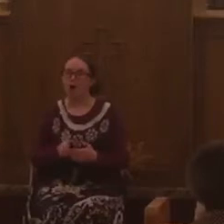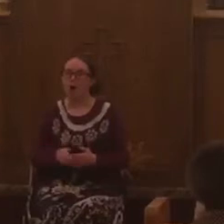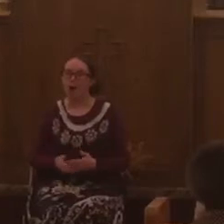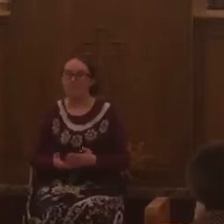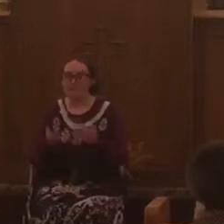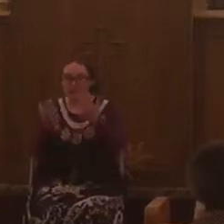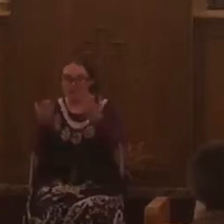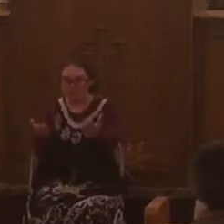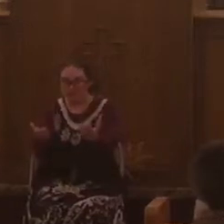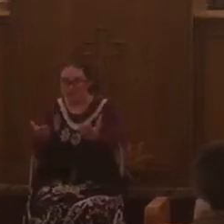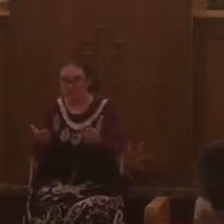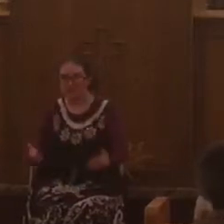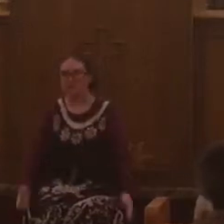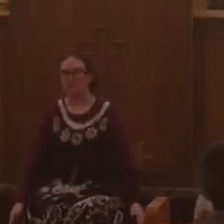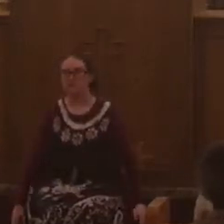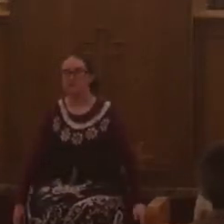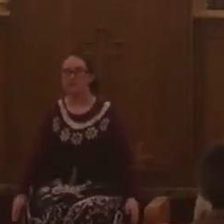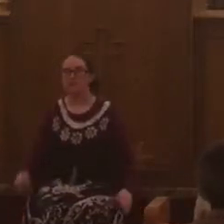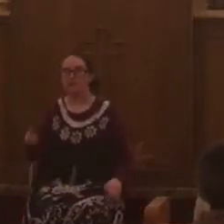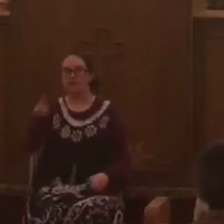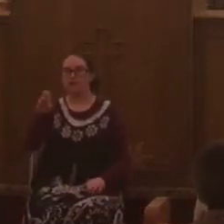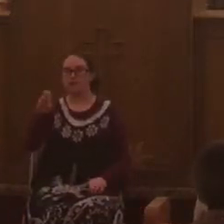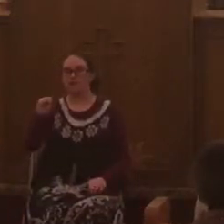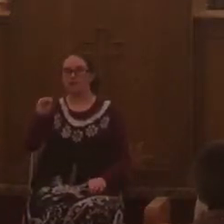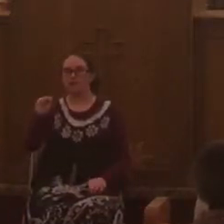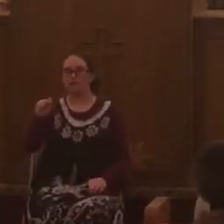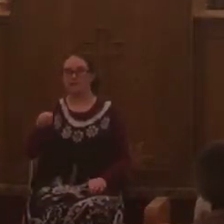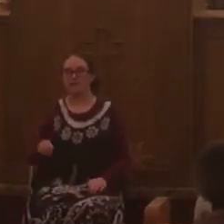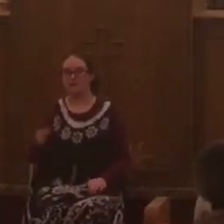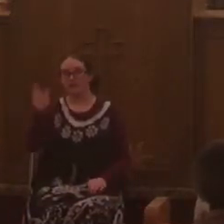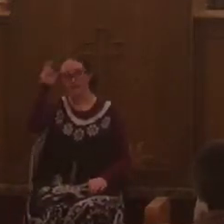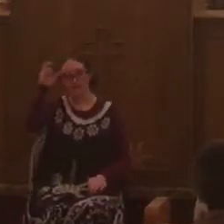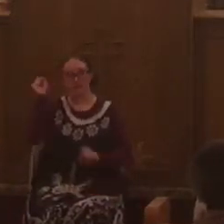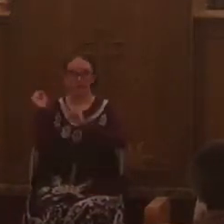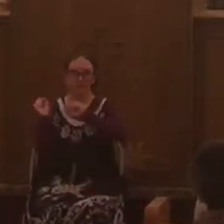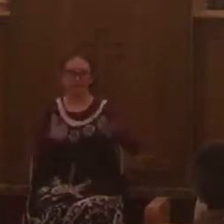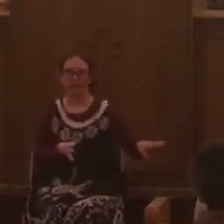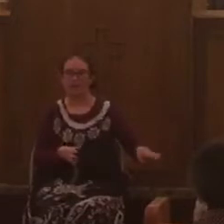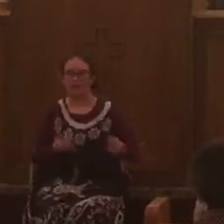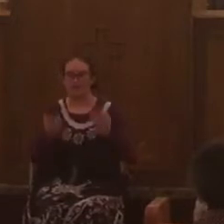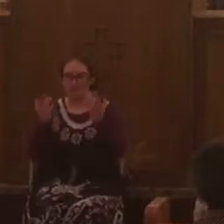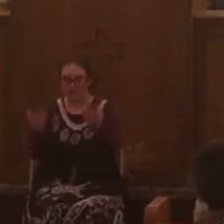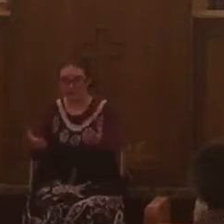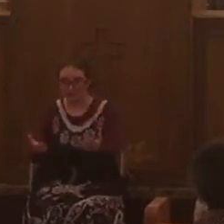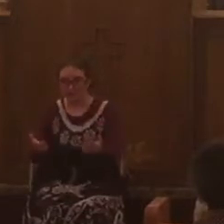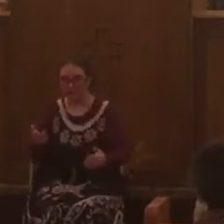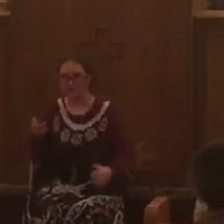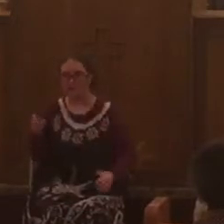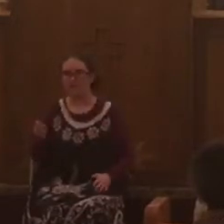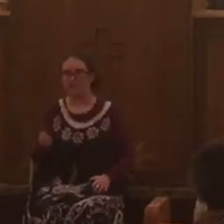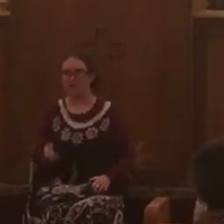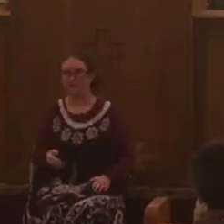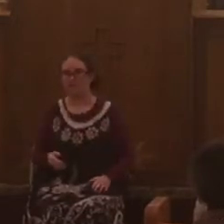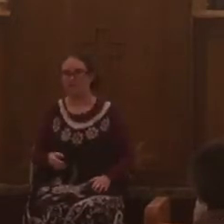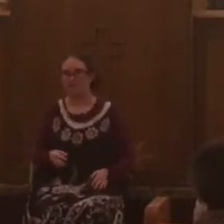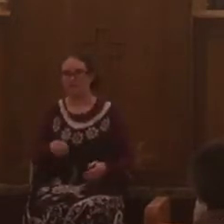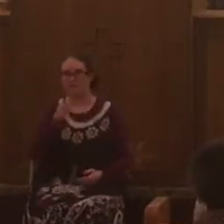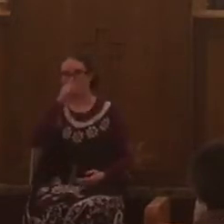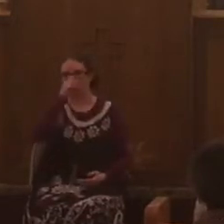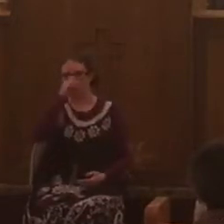Hallelujah. All right. I'm trying to close. Kind of. James 4:7 says, submit yourselves therefore to